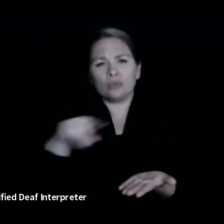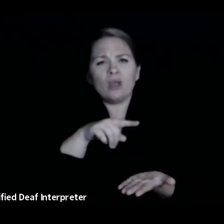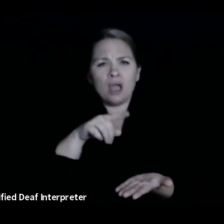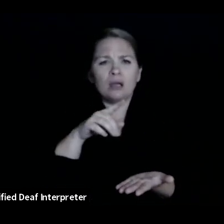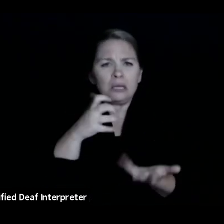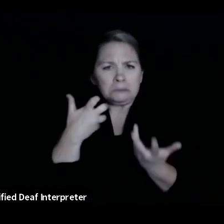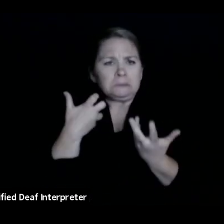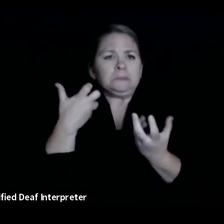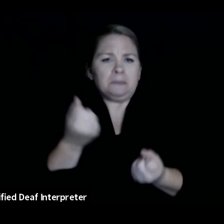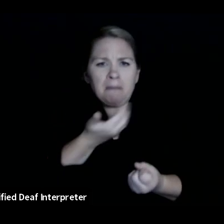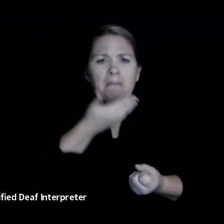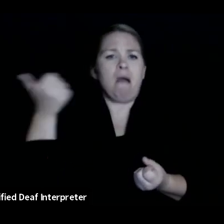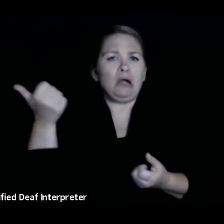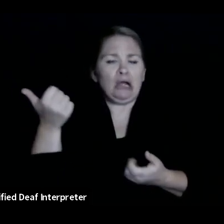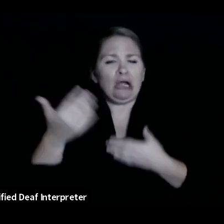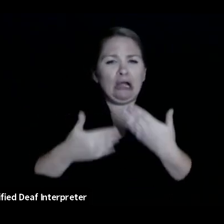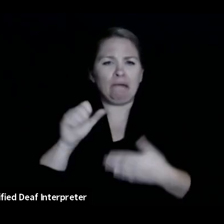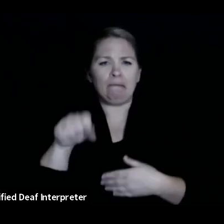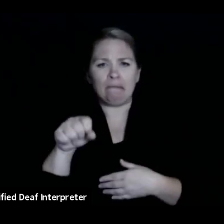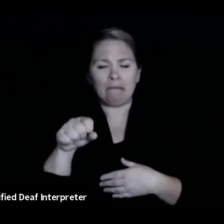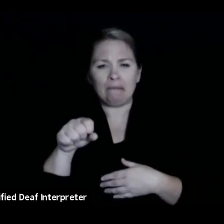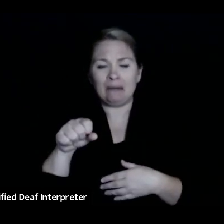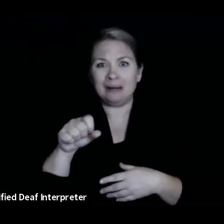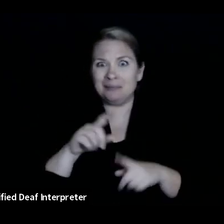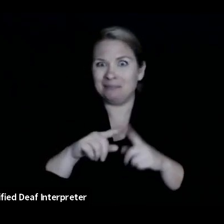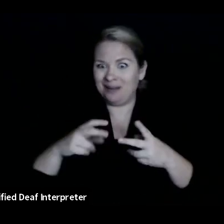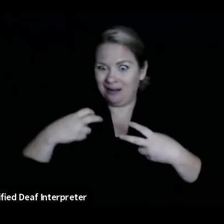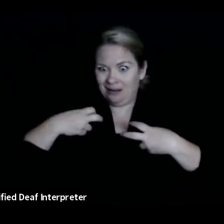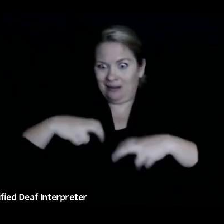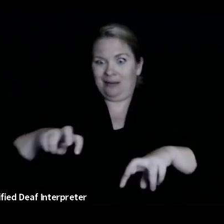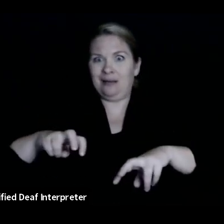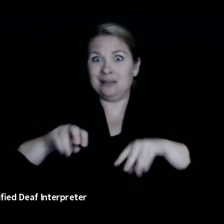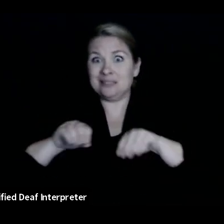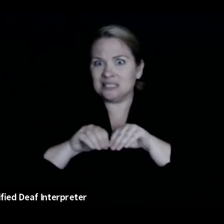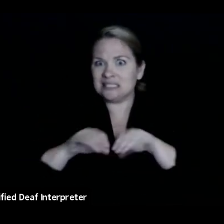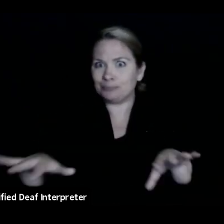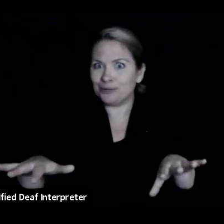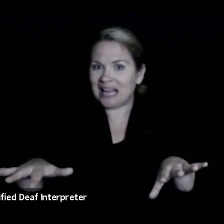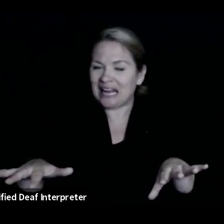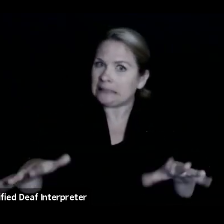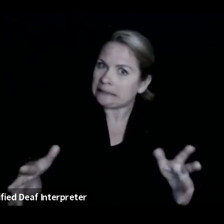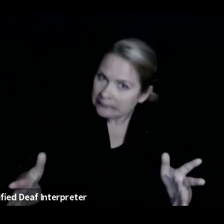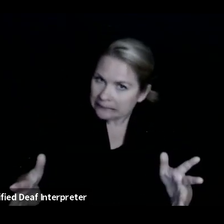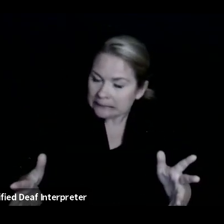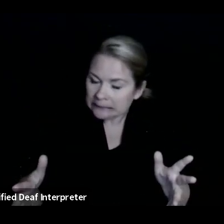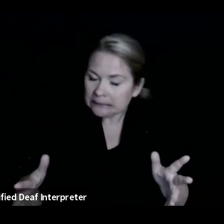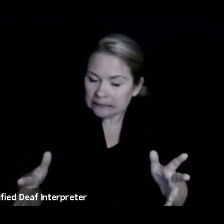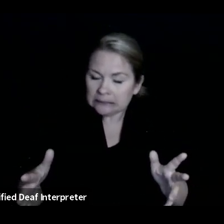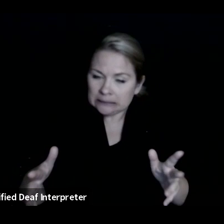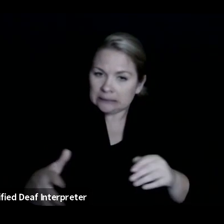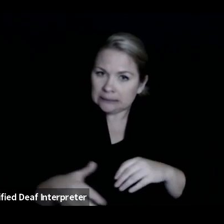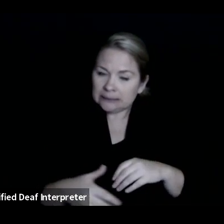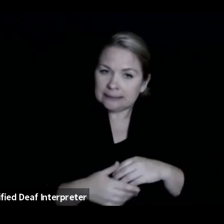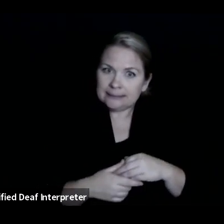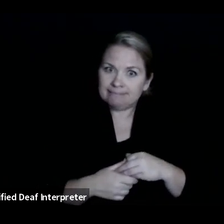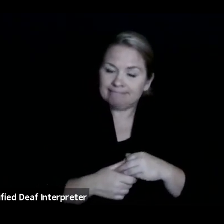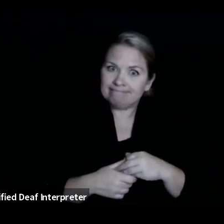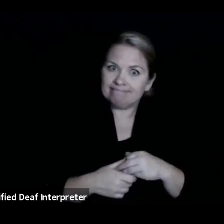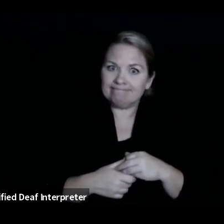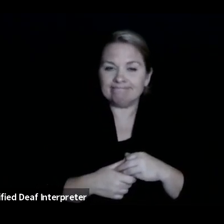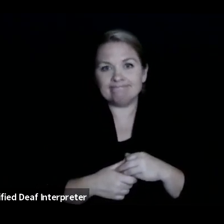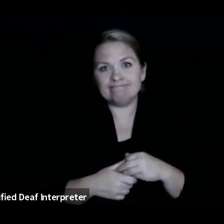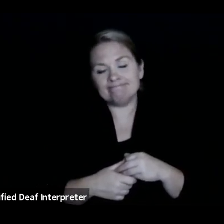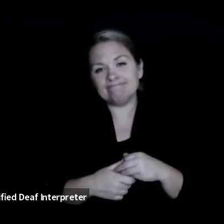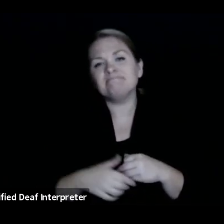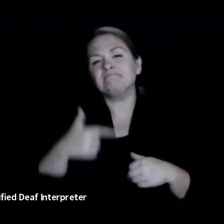as I mentioned just on the previous question, we do see that, say, in child care settings and things,